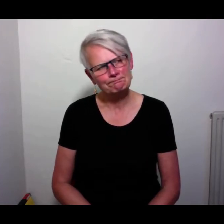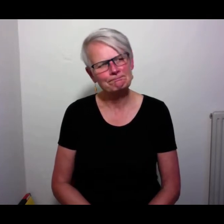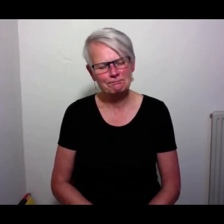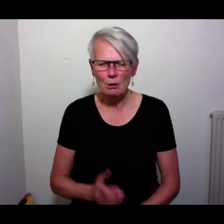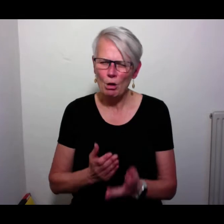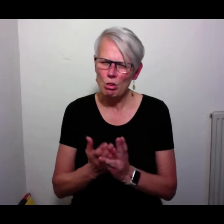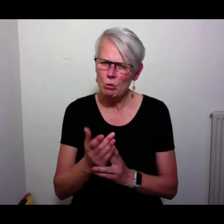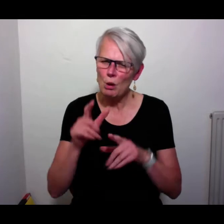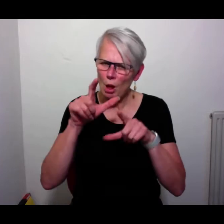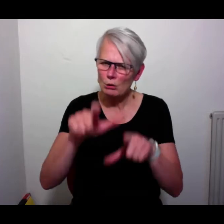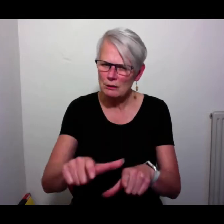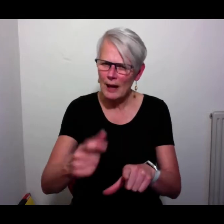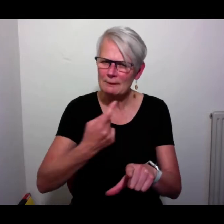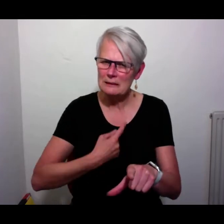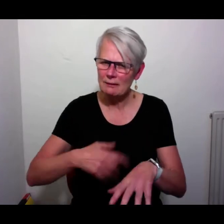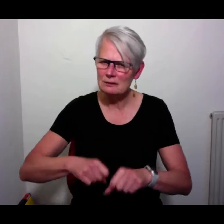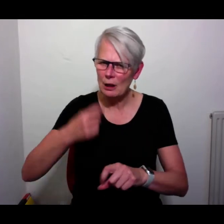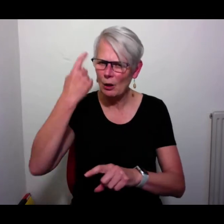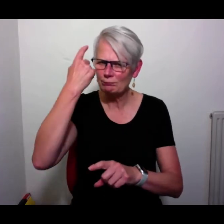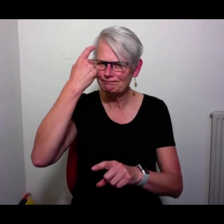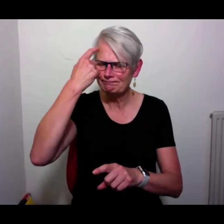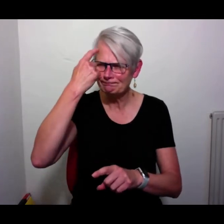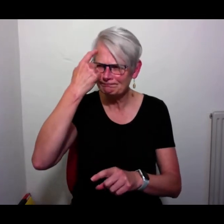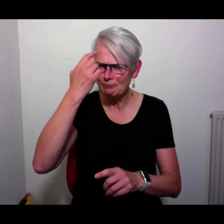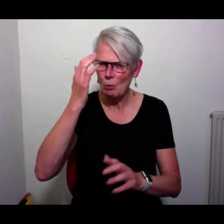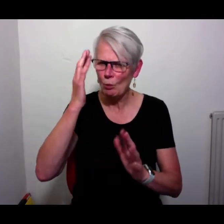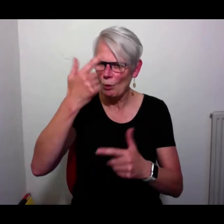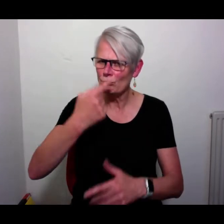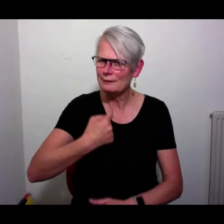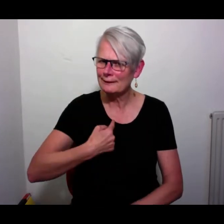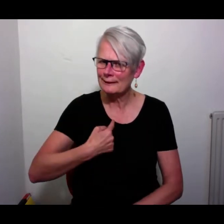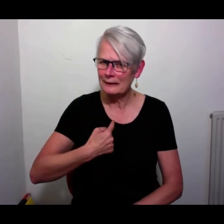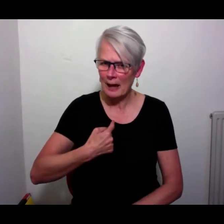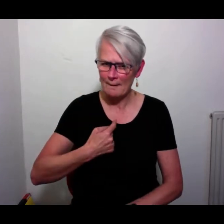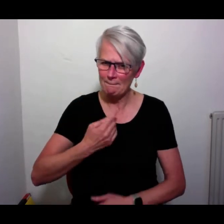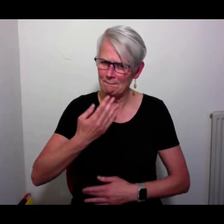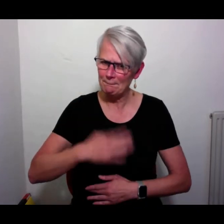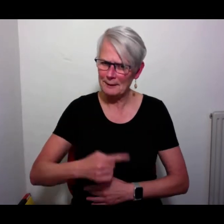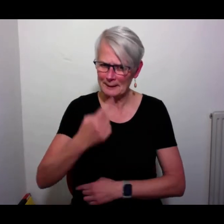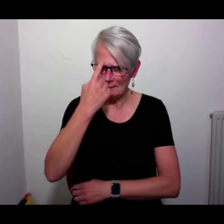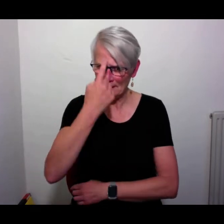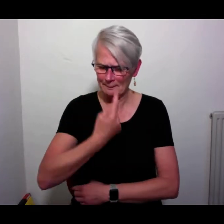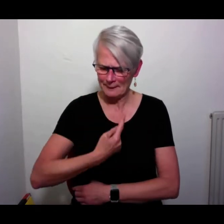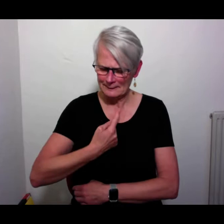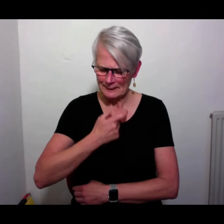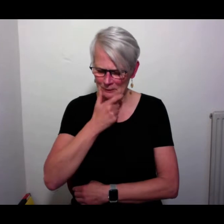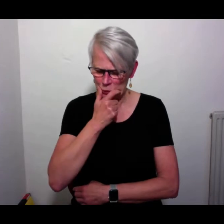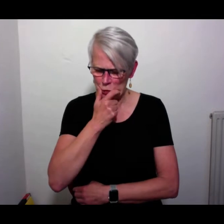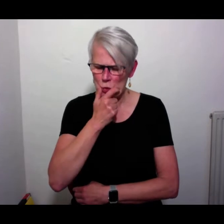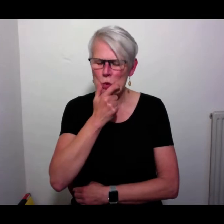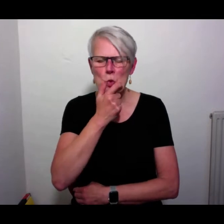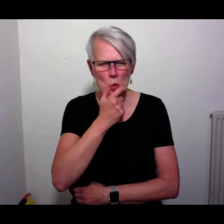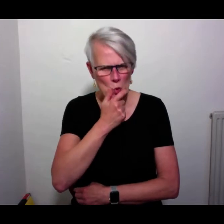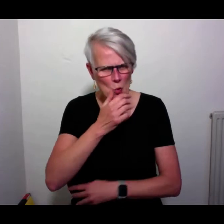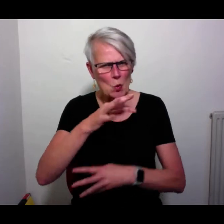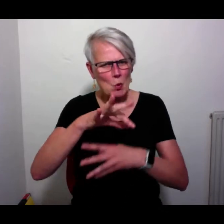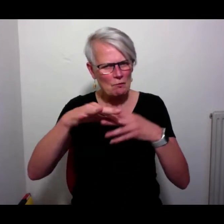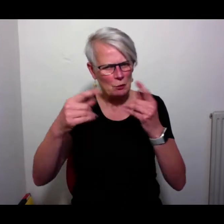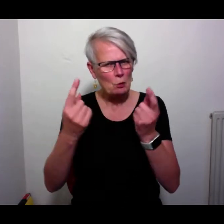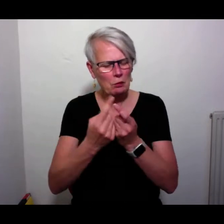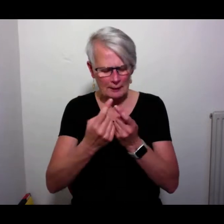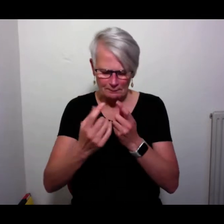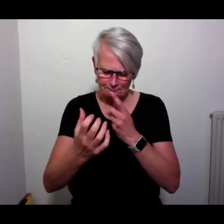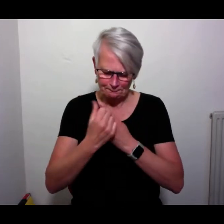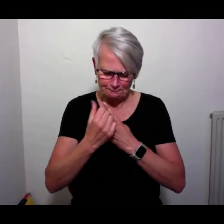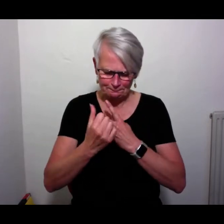I have got a bit worried about myself during lockdown. I've taken a good long look at myself, and there's a few things I'm